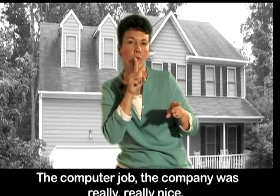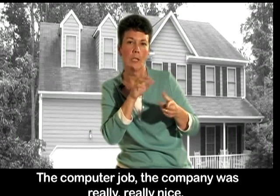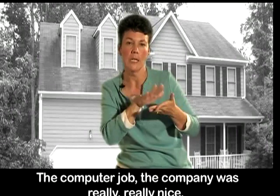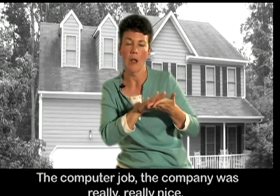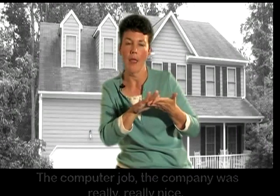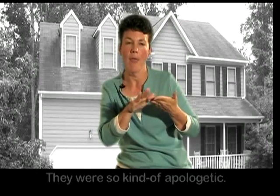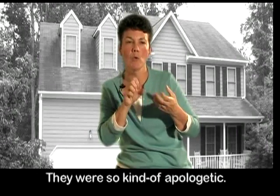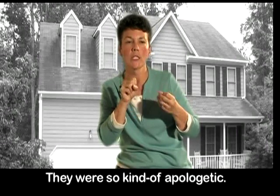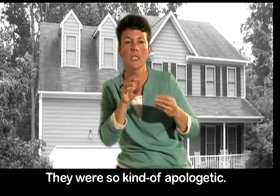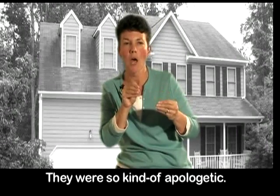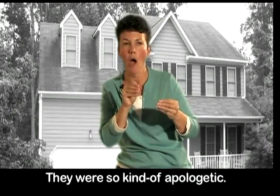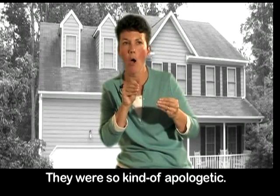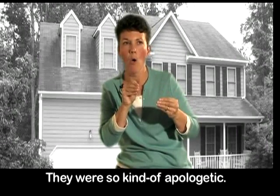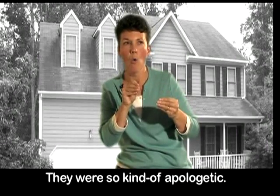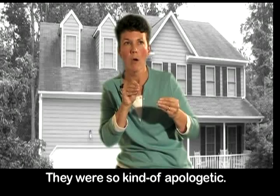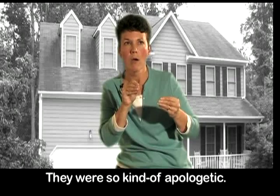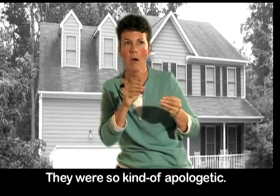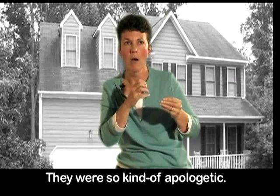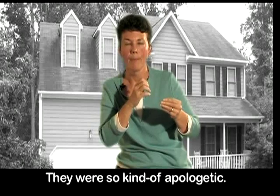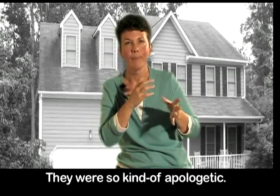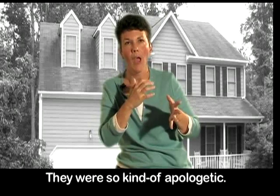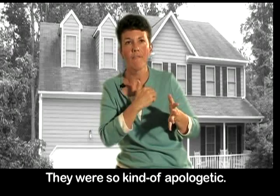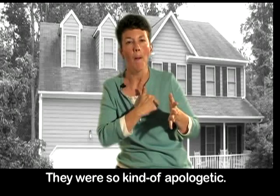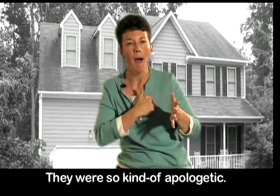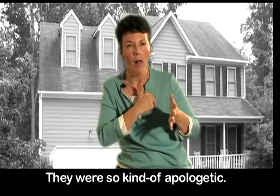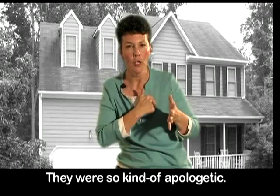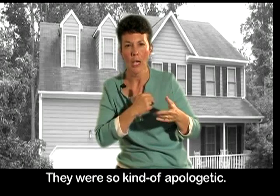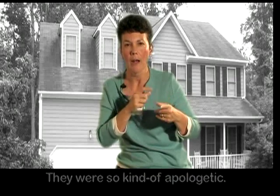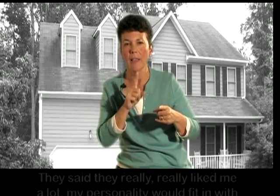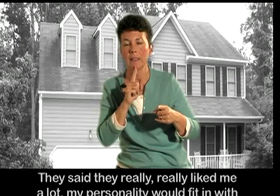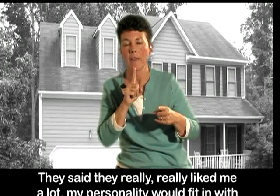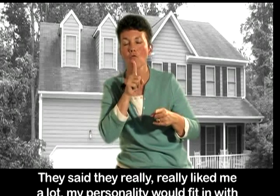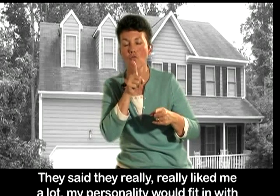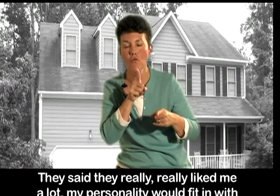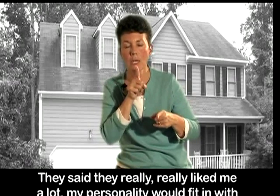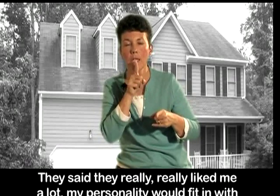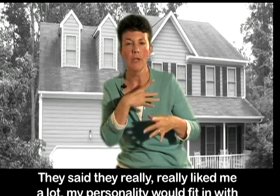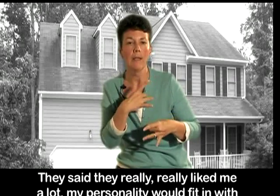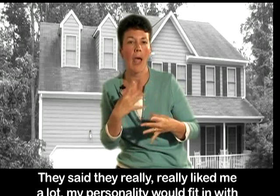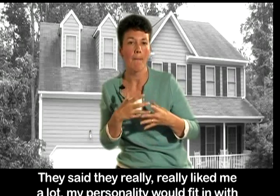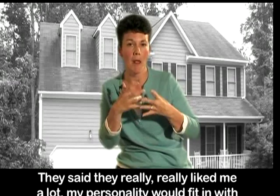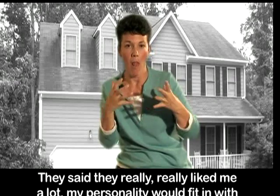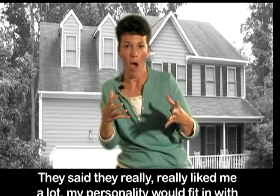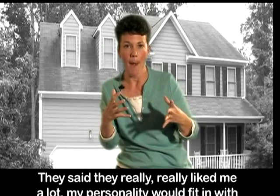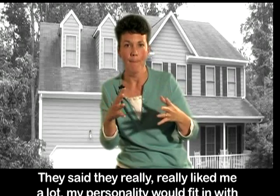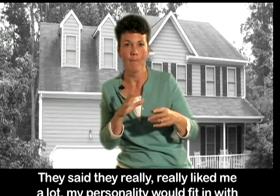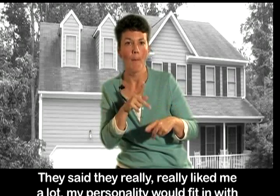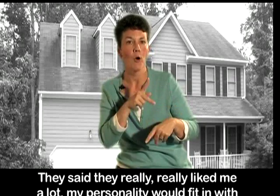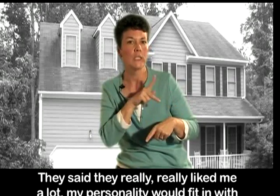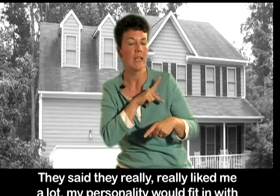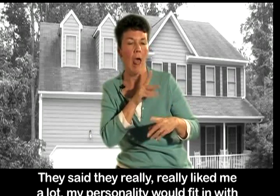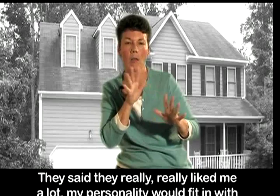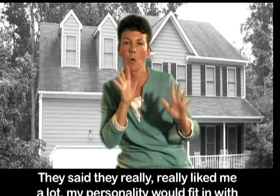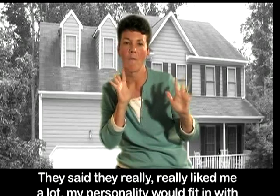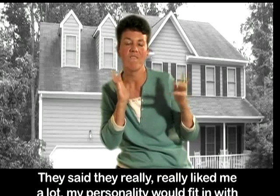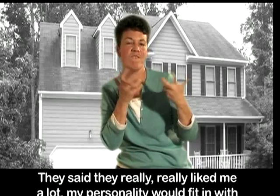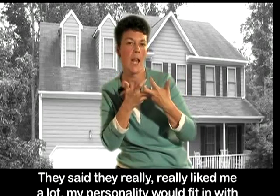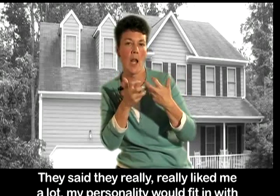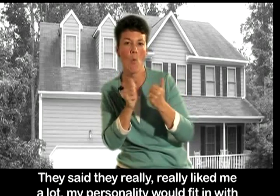really nice. They were so kind of apologetic. They said they really, really liked me a lot. My personality would fit in with